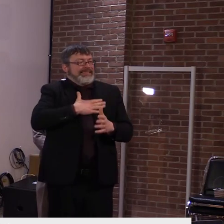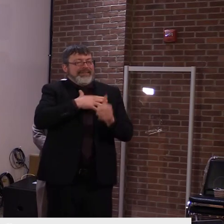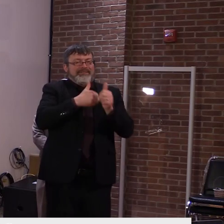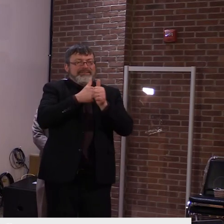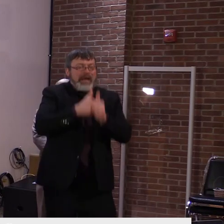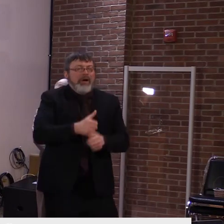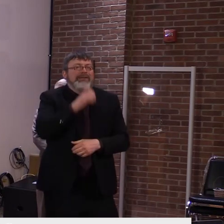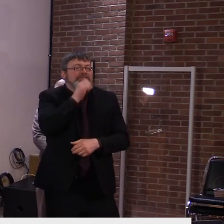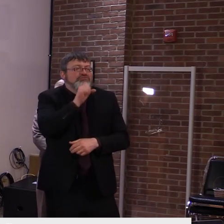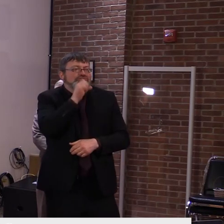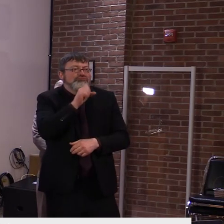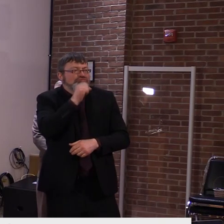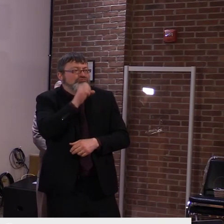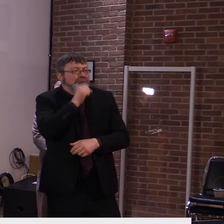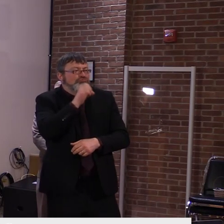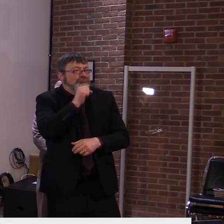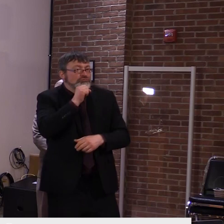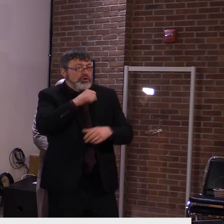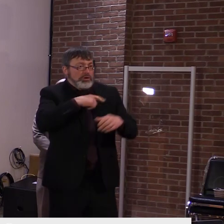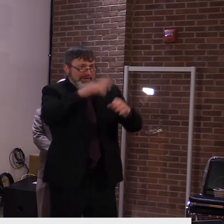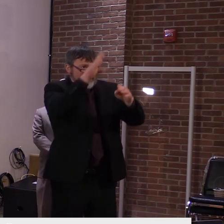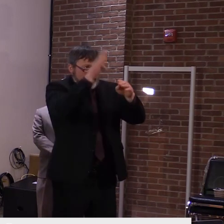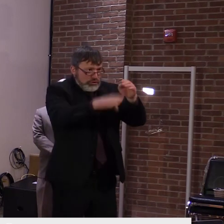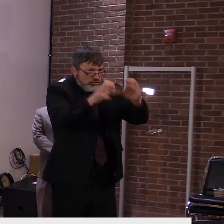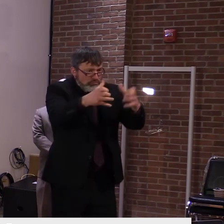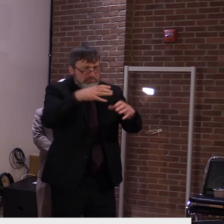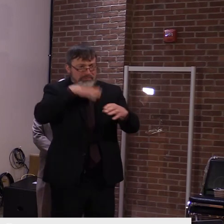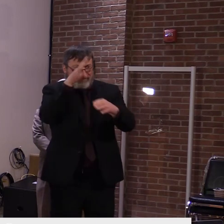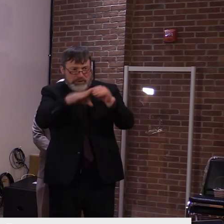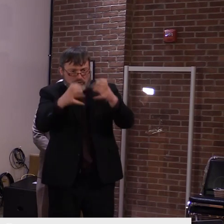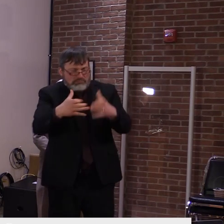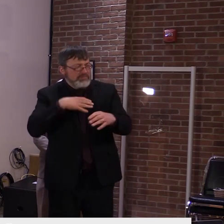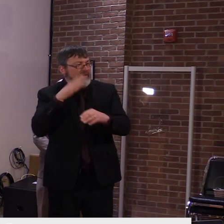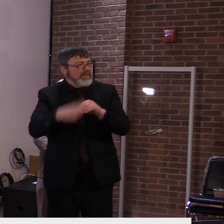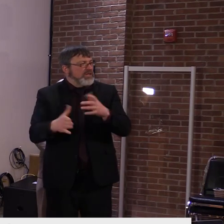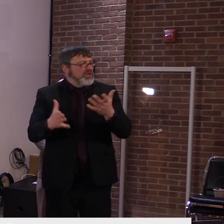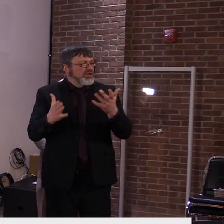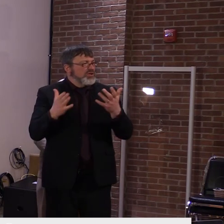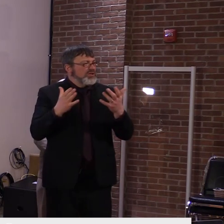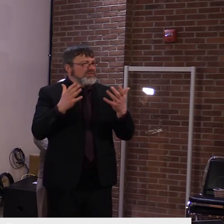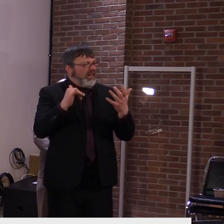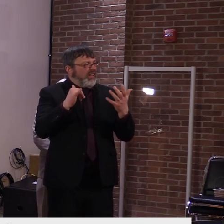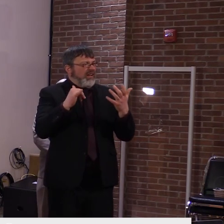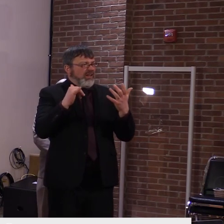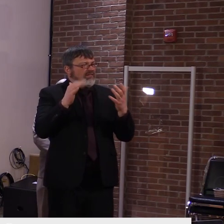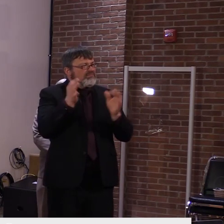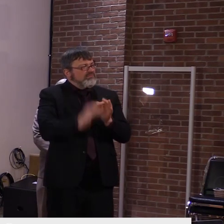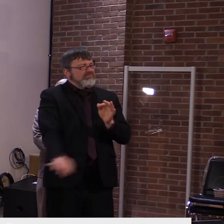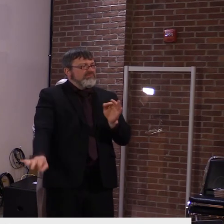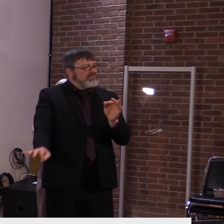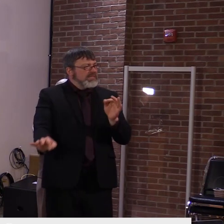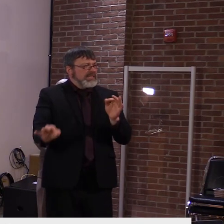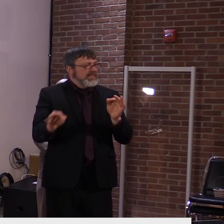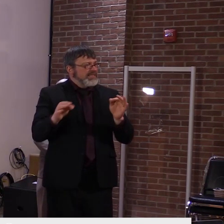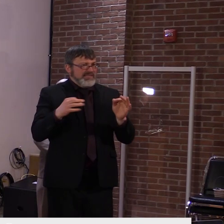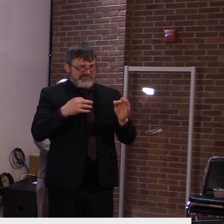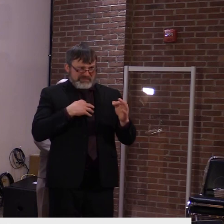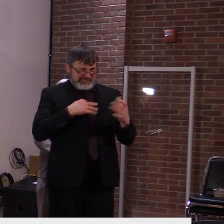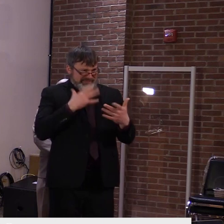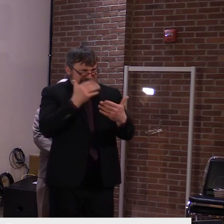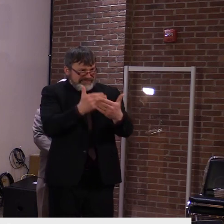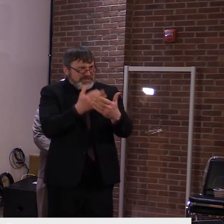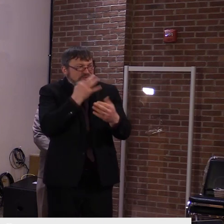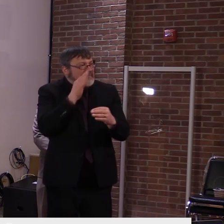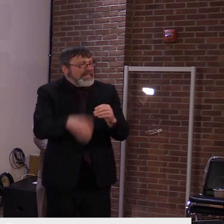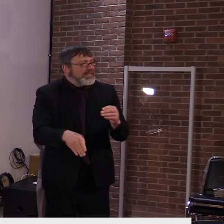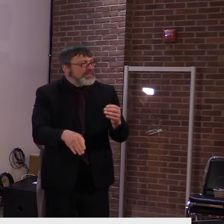level, all adhering to the same guidelines, I think we'll be in good shape and we'll be able to quickly move